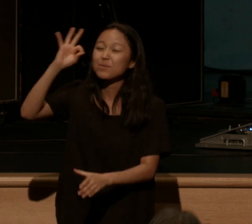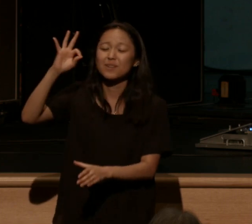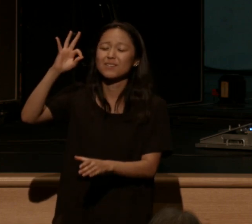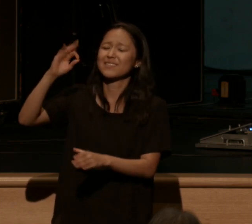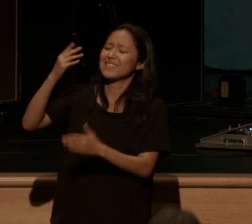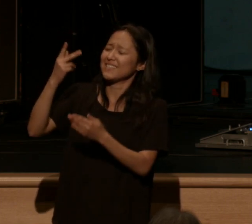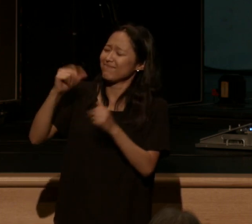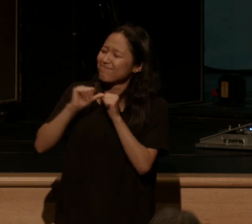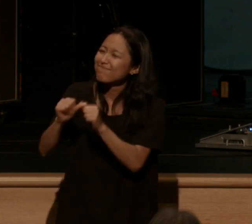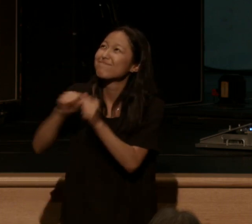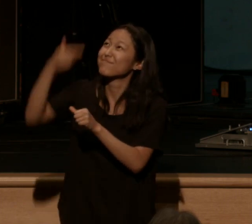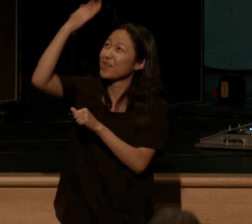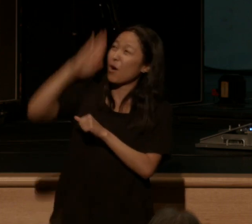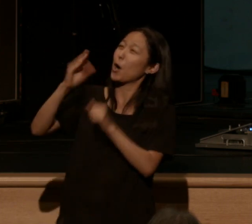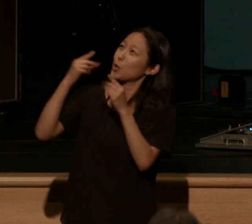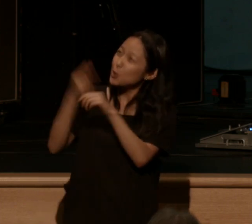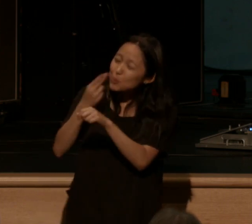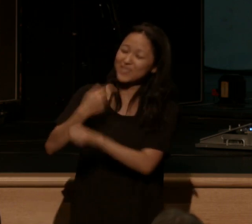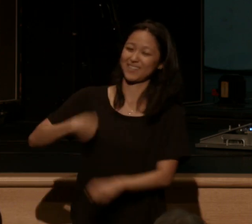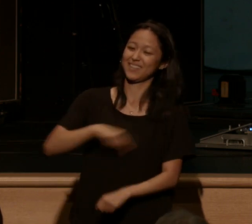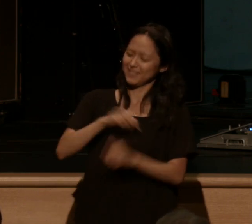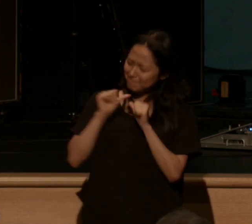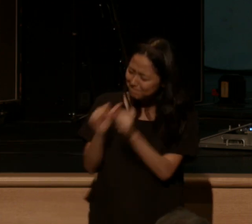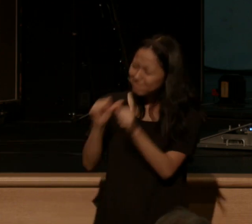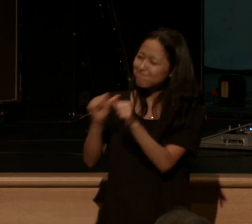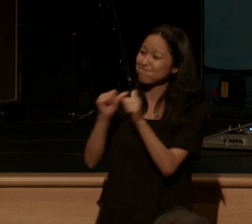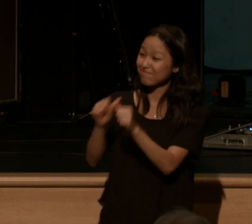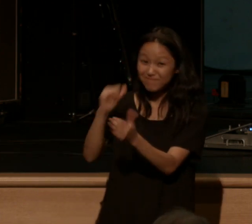up. Keep using us. Amen, church? Keep using us in this way. Amen.